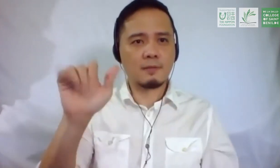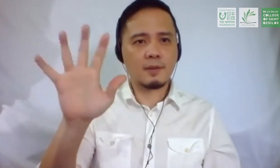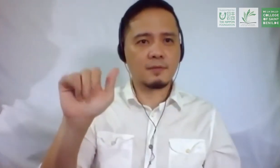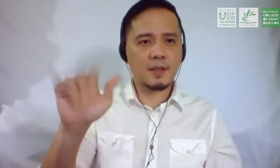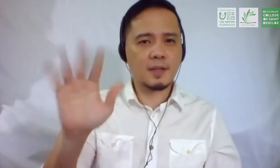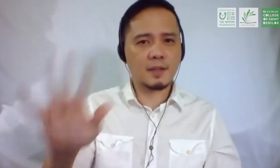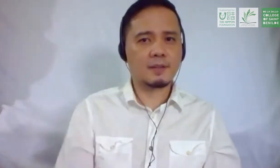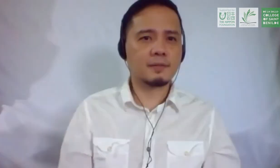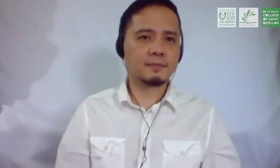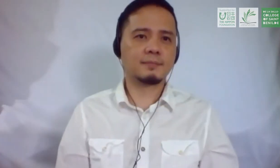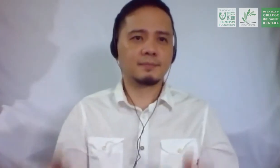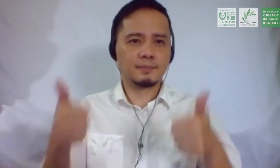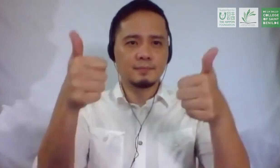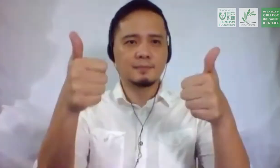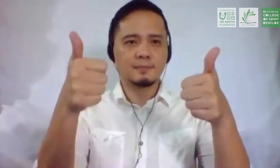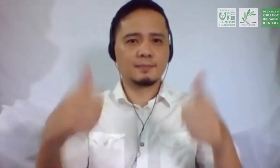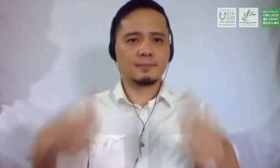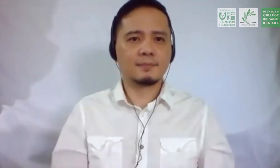Okay.